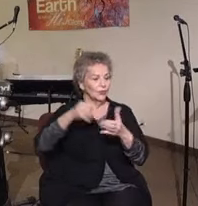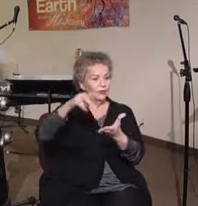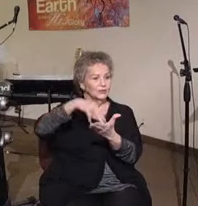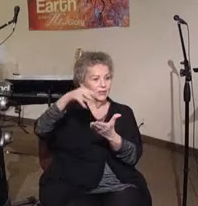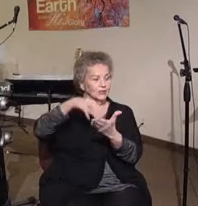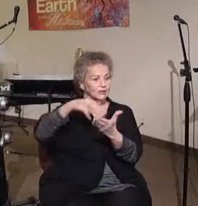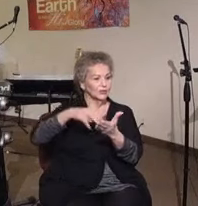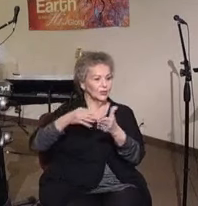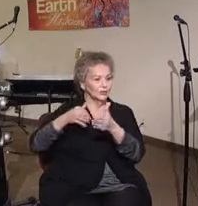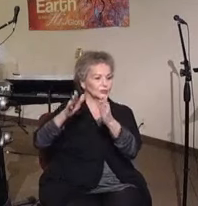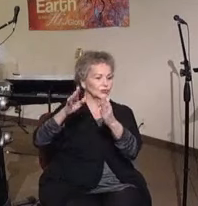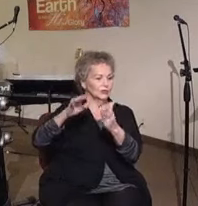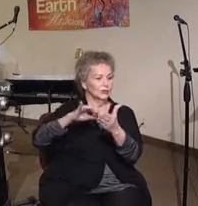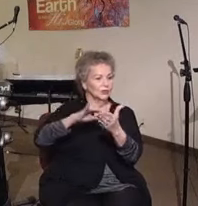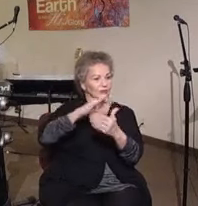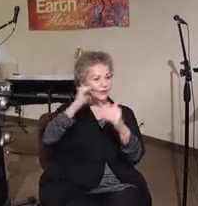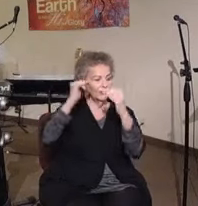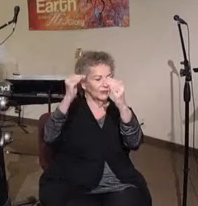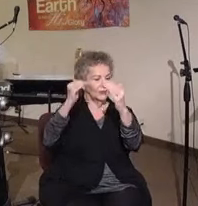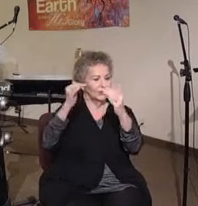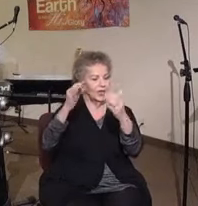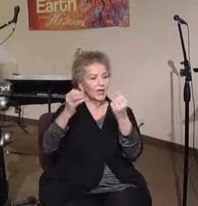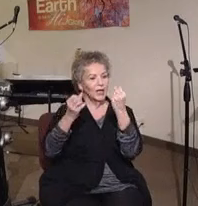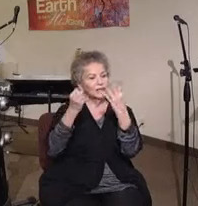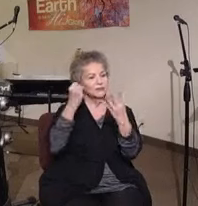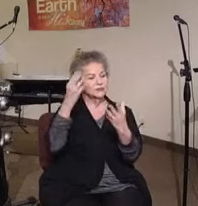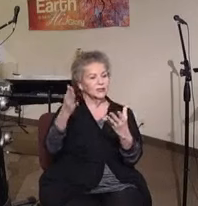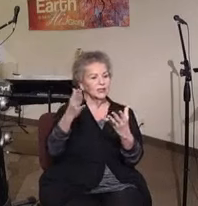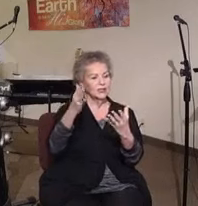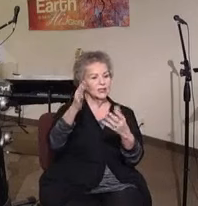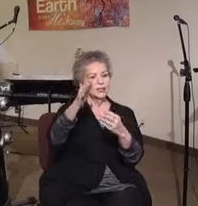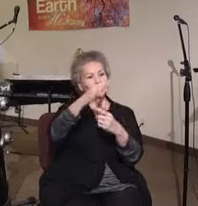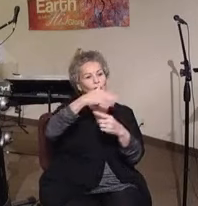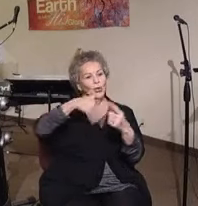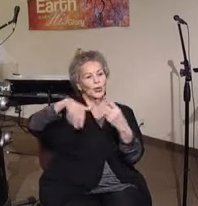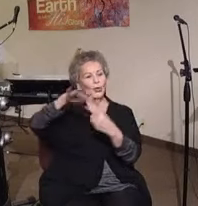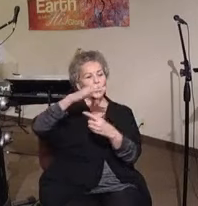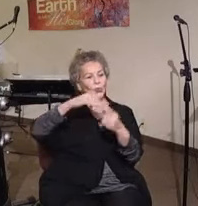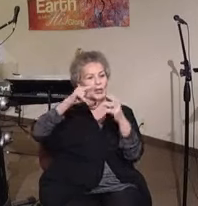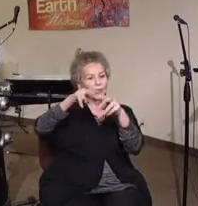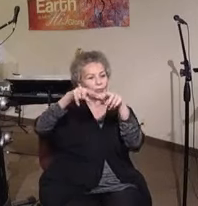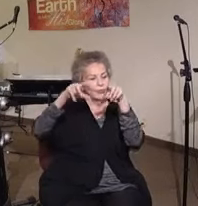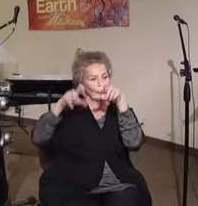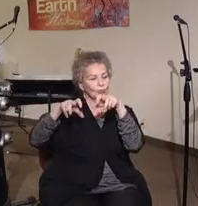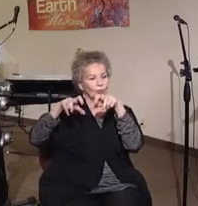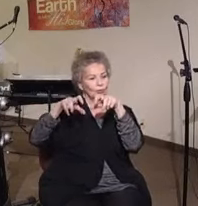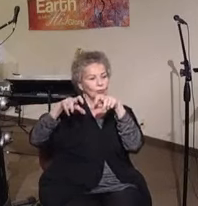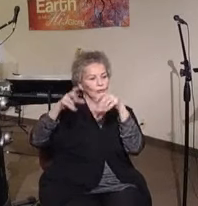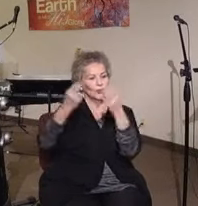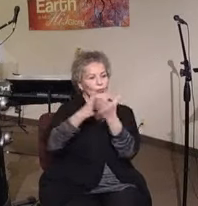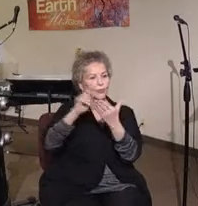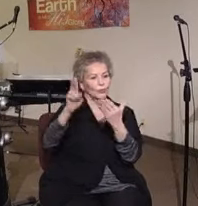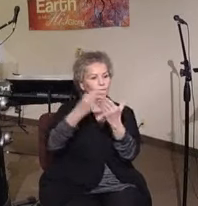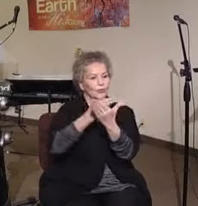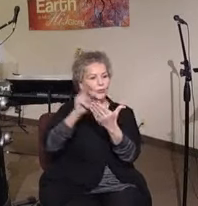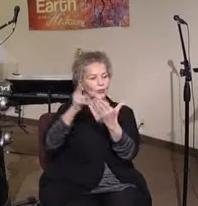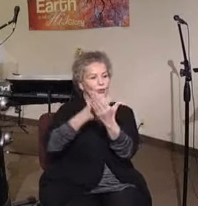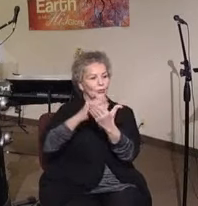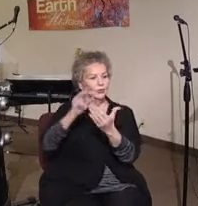glory and singing around the throne, "Holy, holy, holy is the Lord God Almighty."